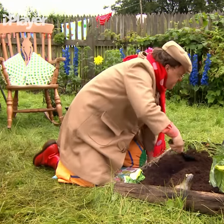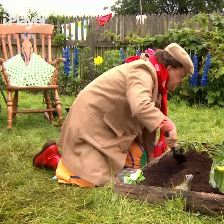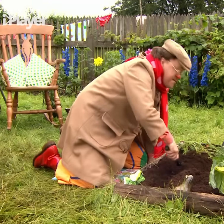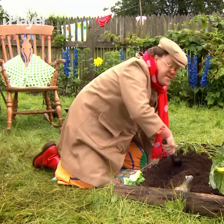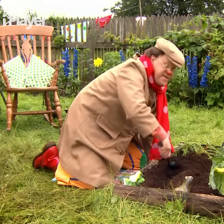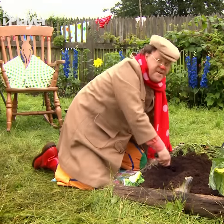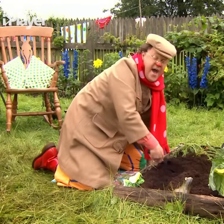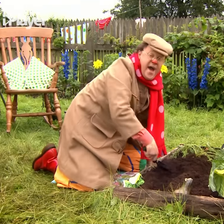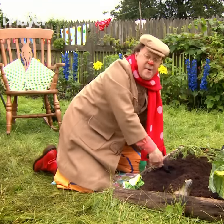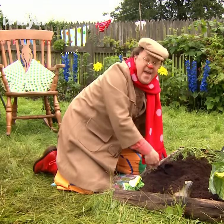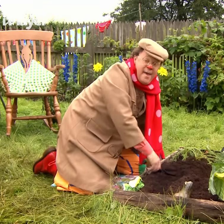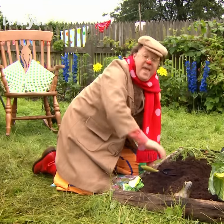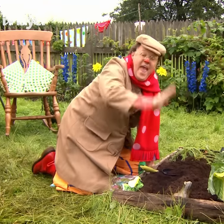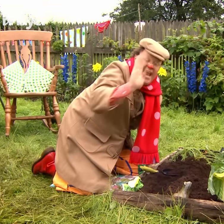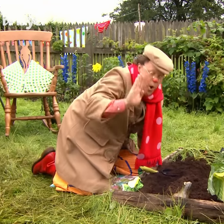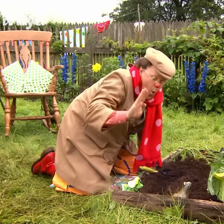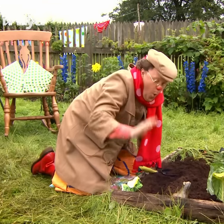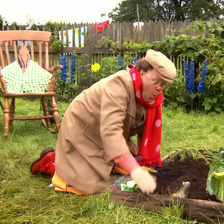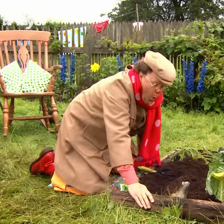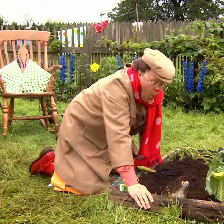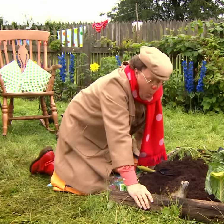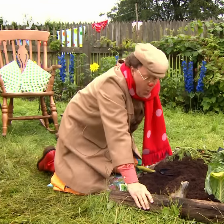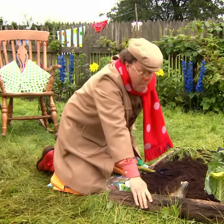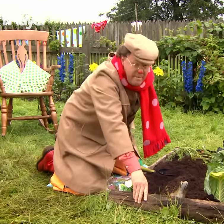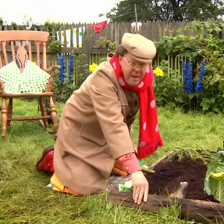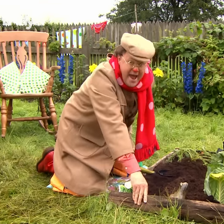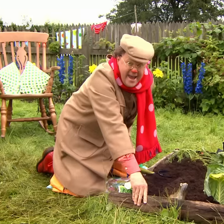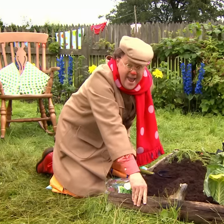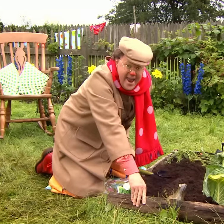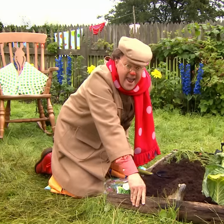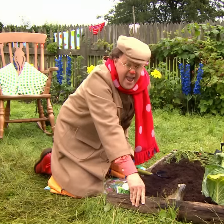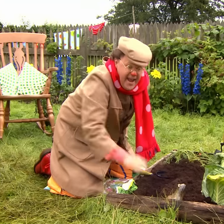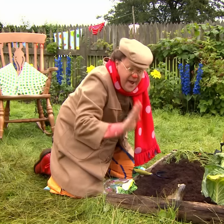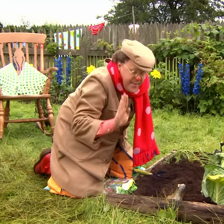Hello, Grandad Tumble. Oh, hello! Ooh, me back! Hello!